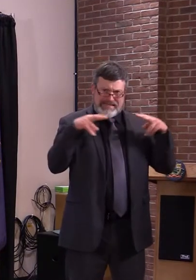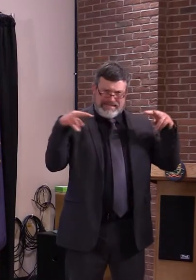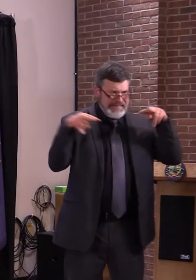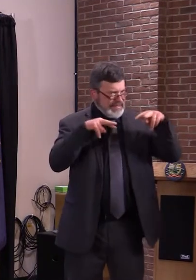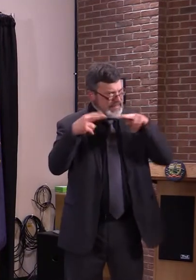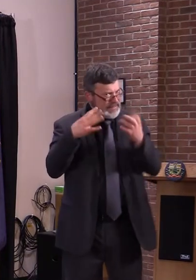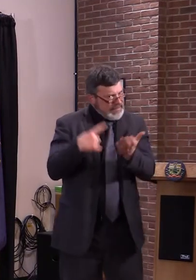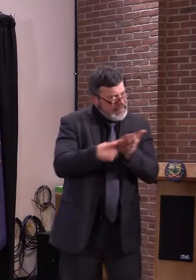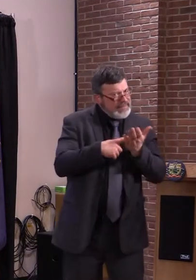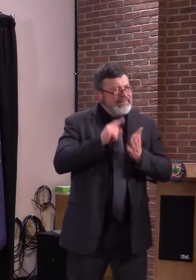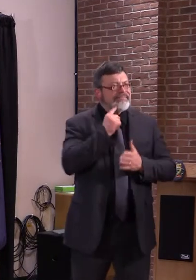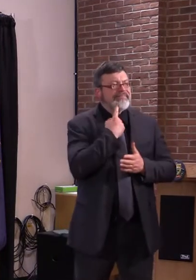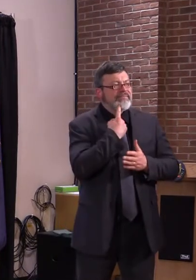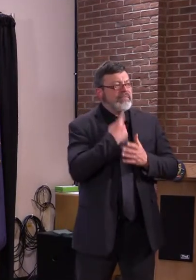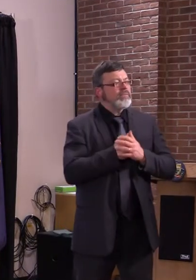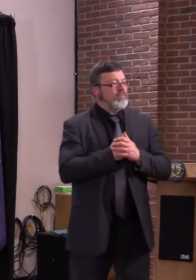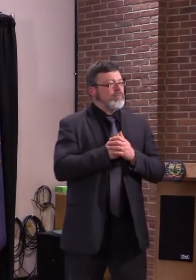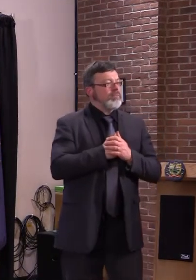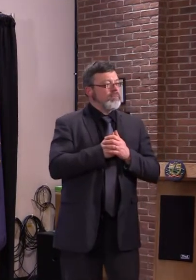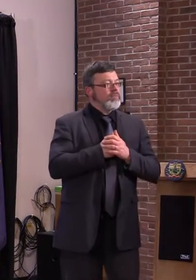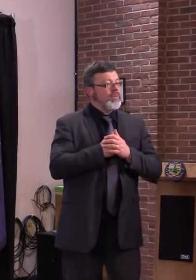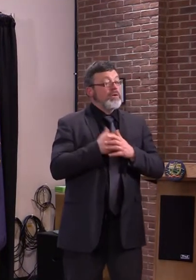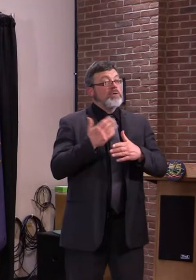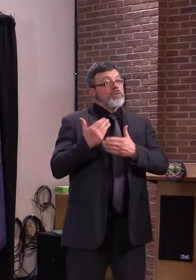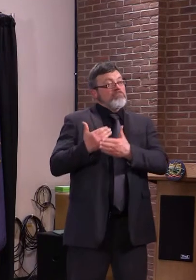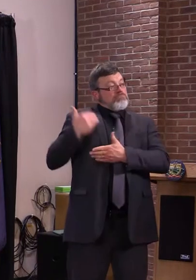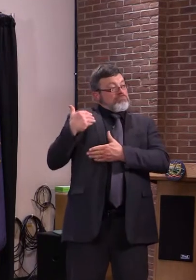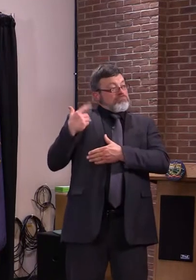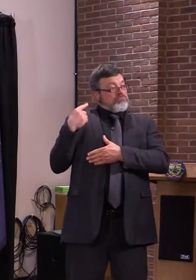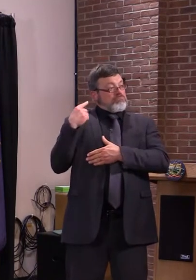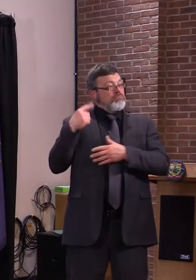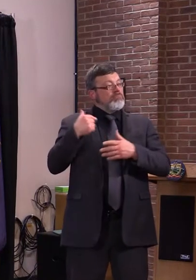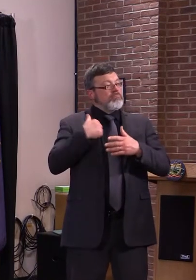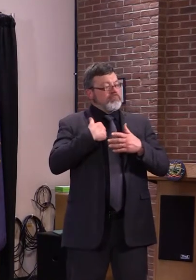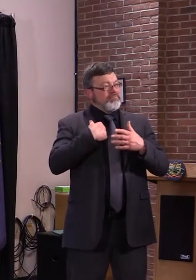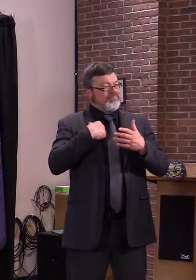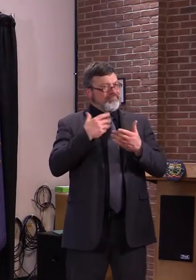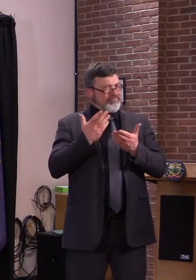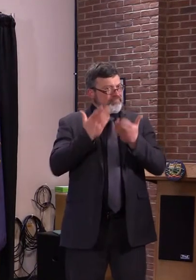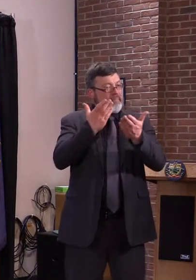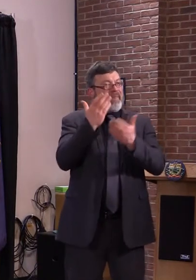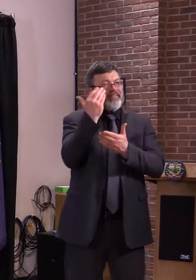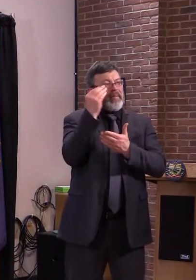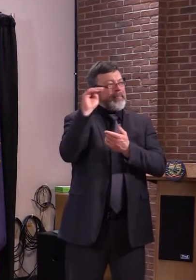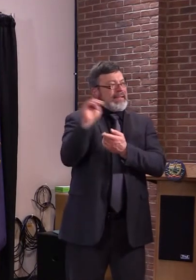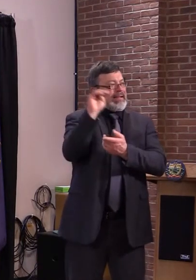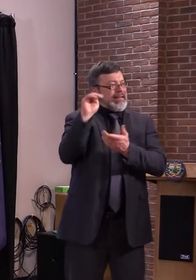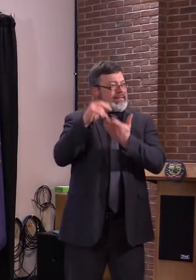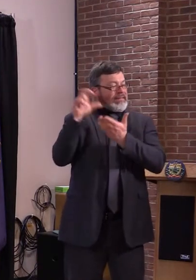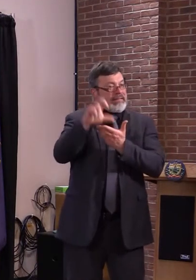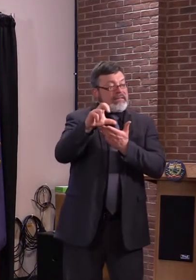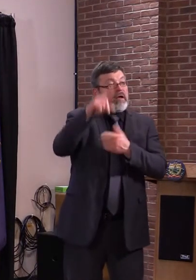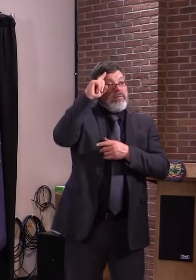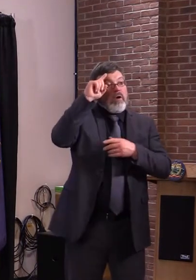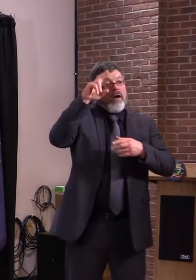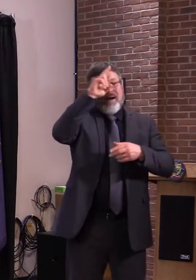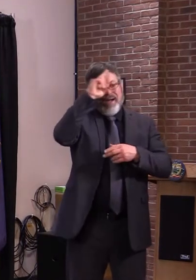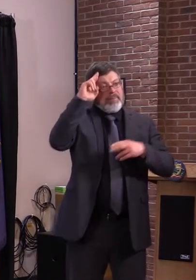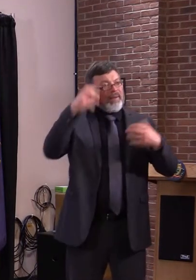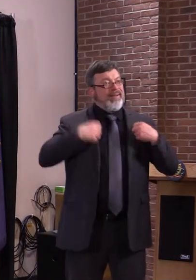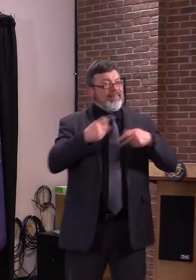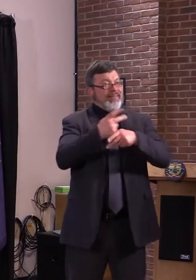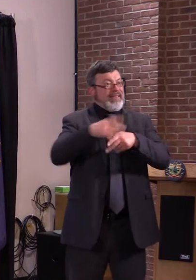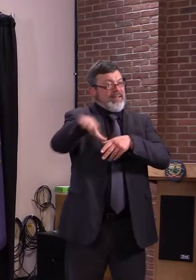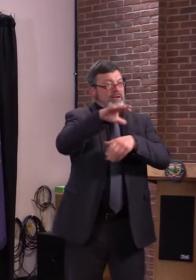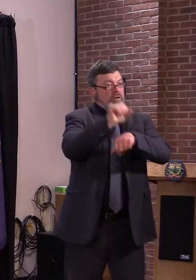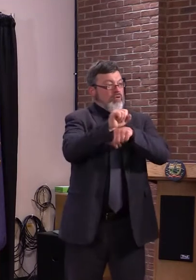budget adjustment I originally proposed included over $15 million for healthcare workers, given the significant workforce shortage